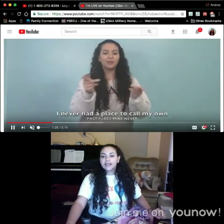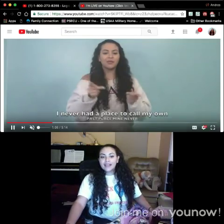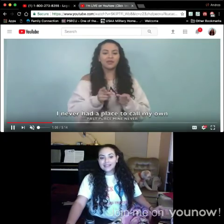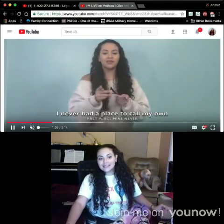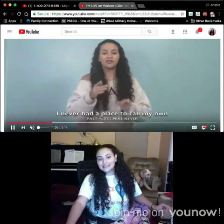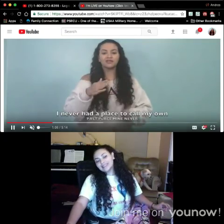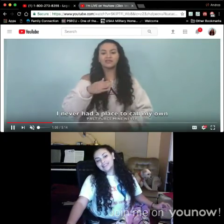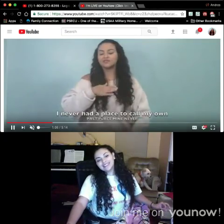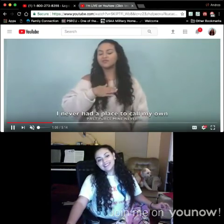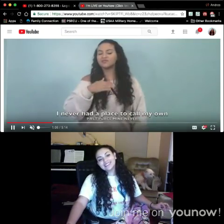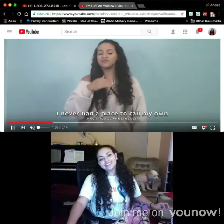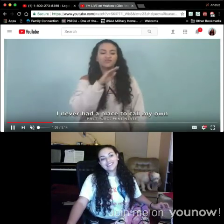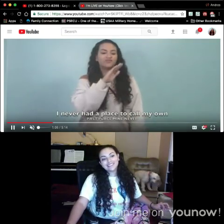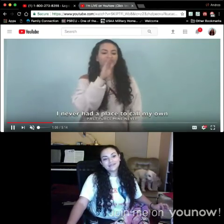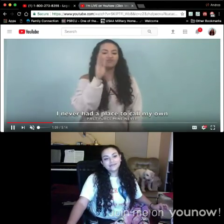Next.